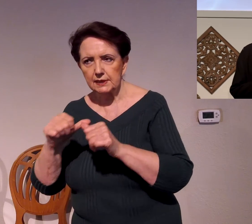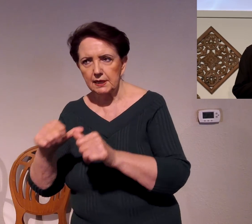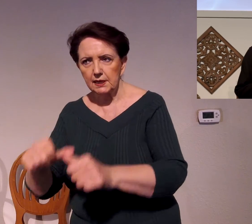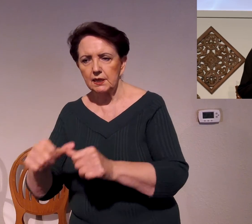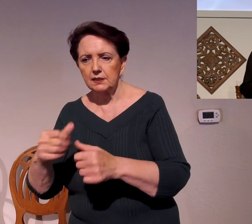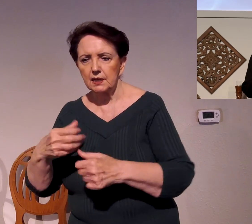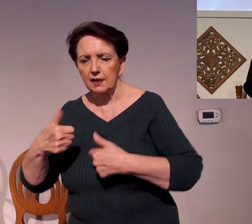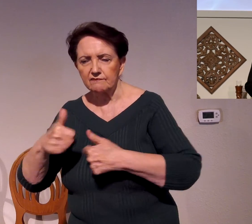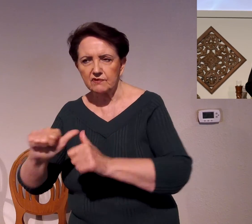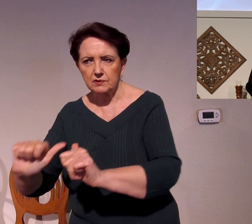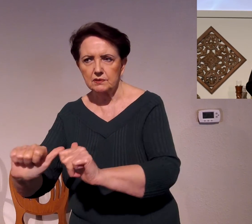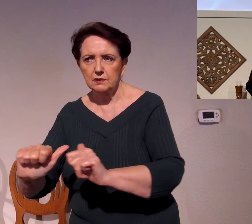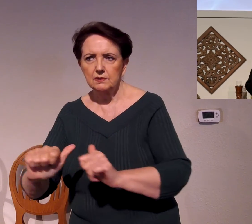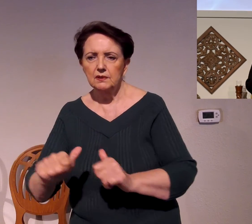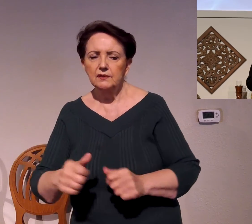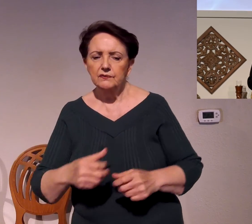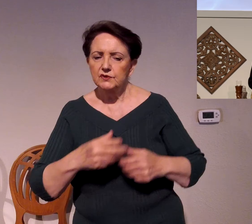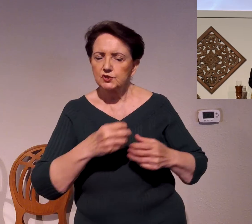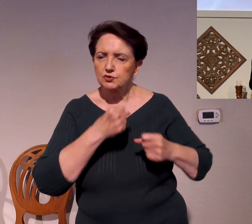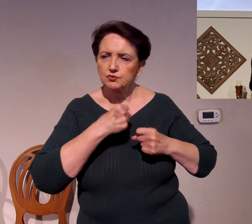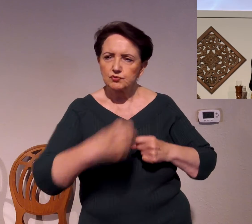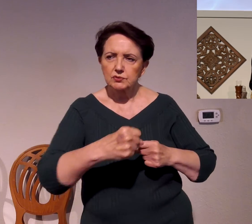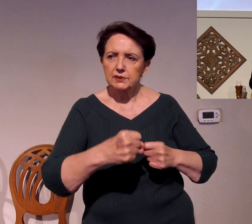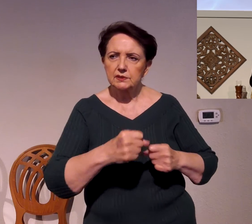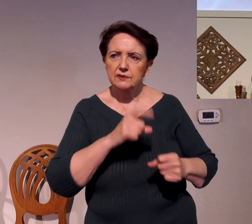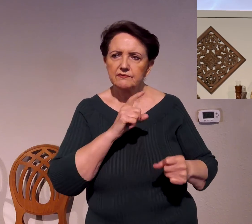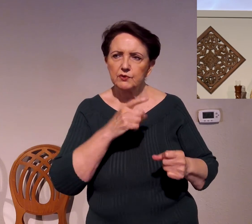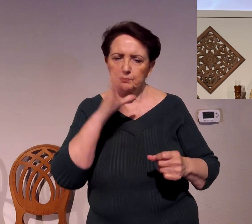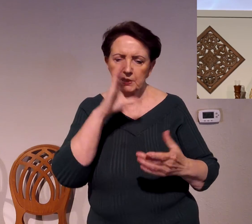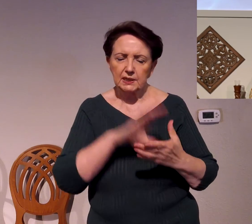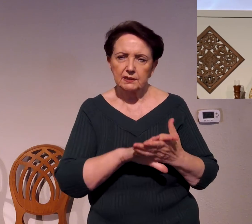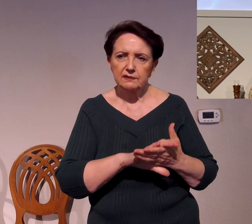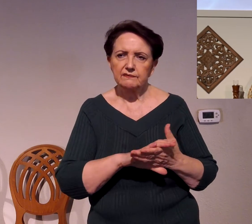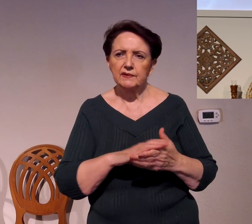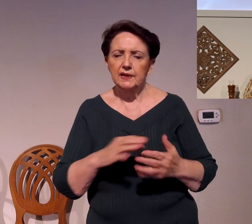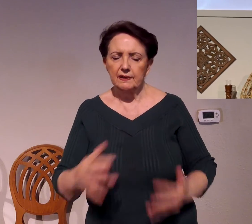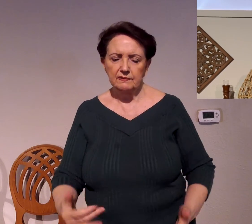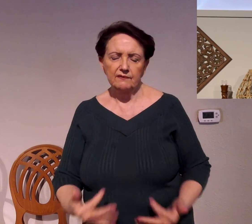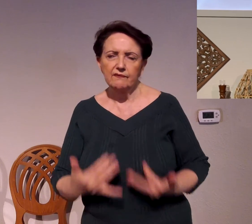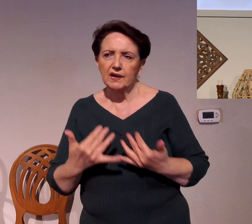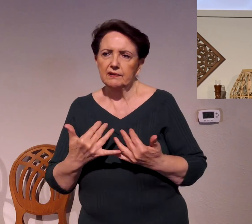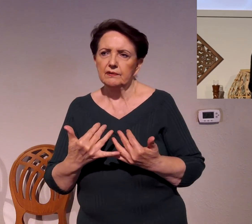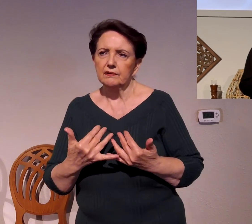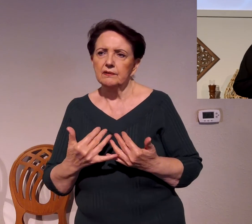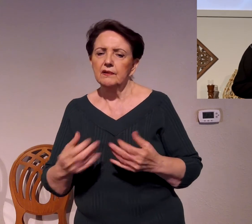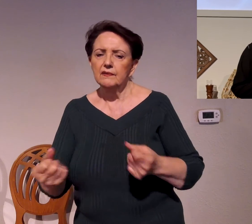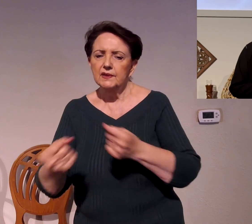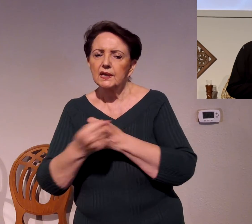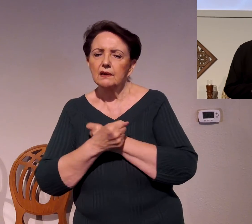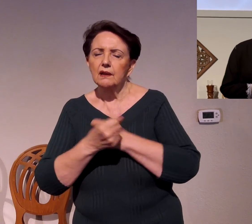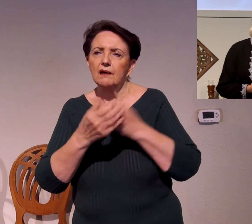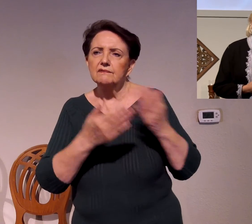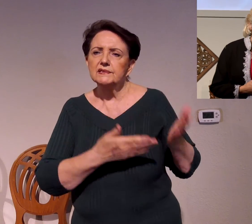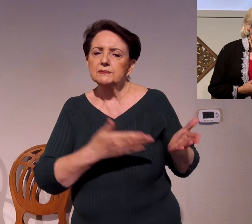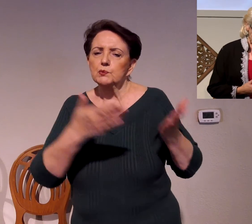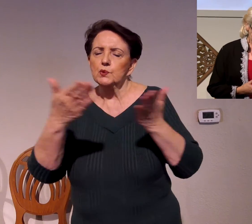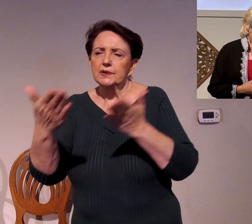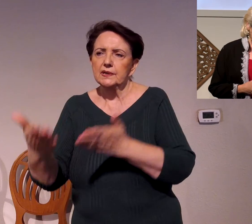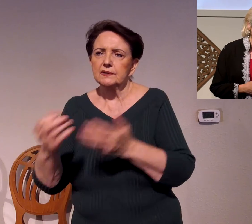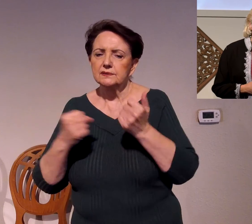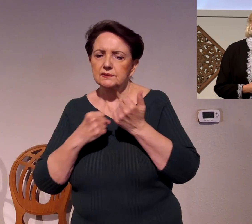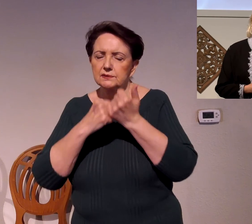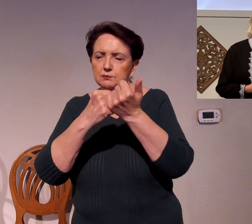the strength of our conviction and our fire for that the love is taking us someplace.